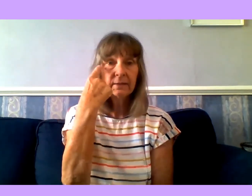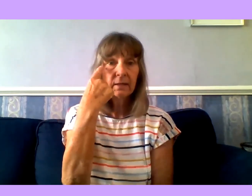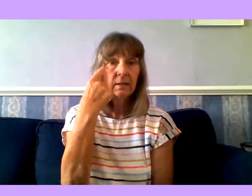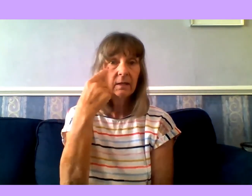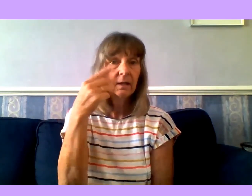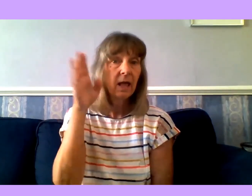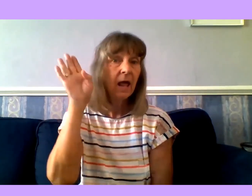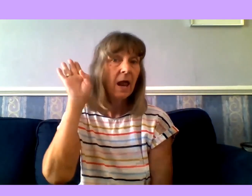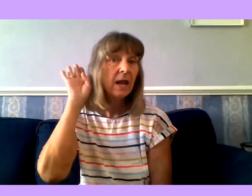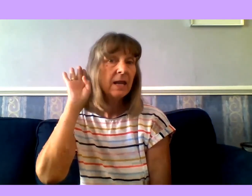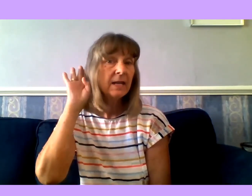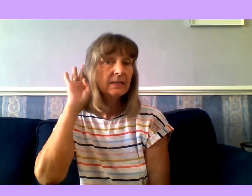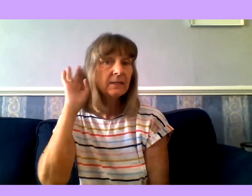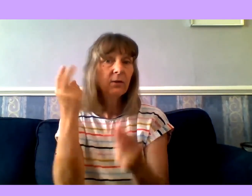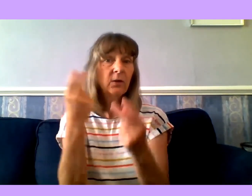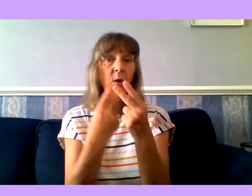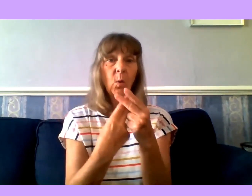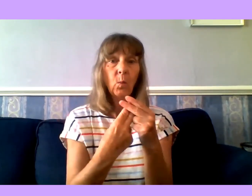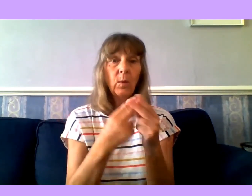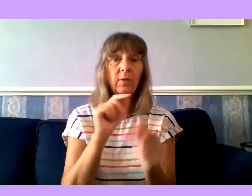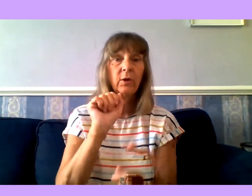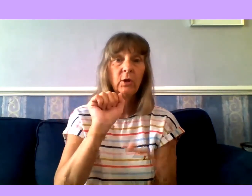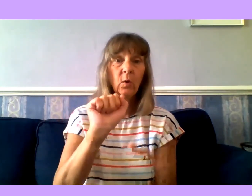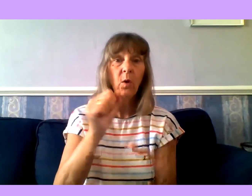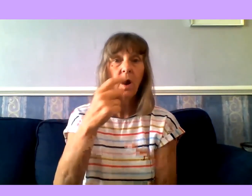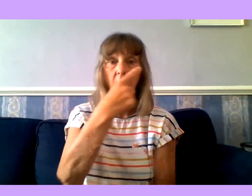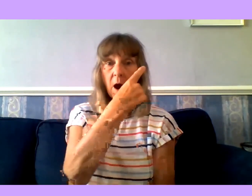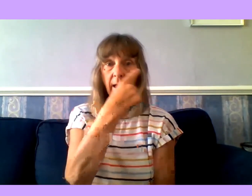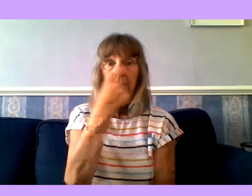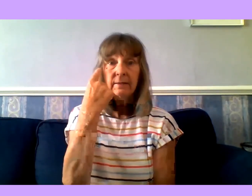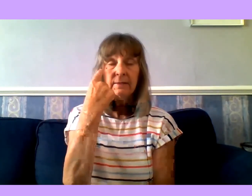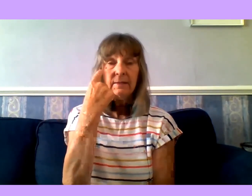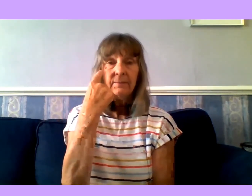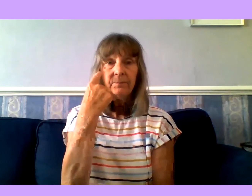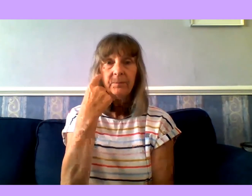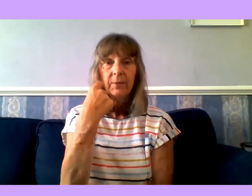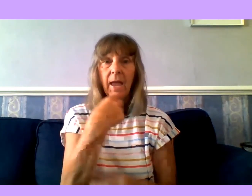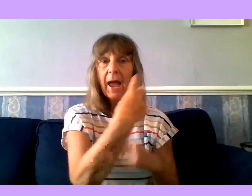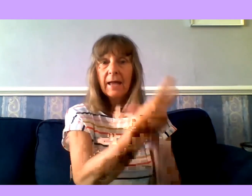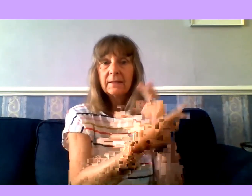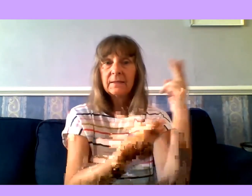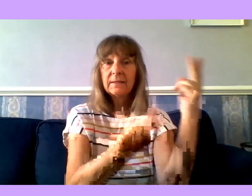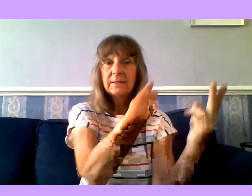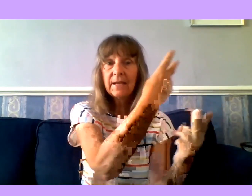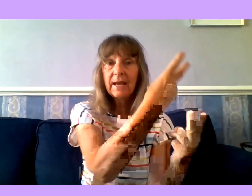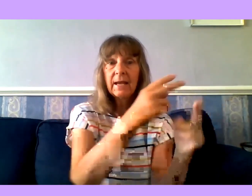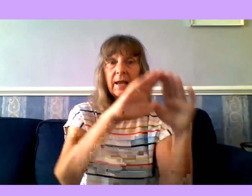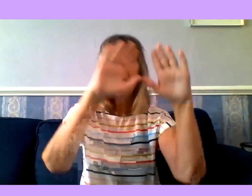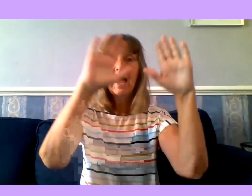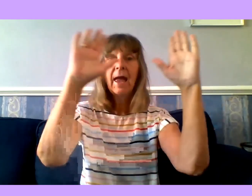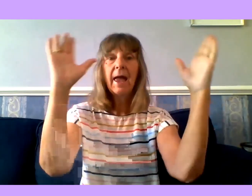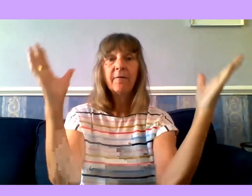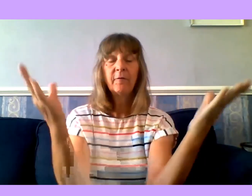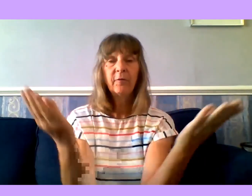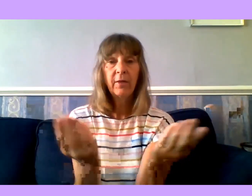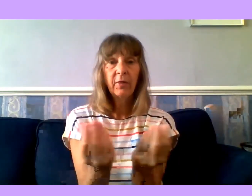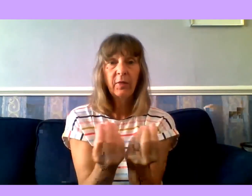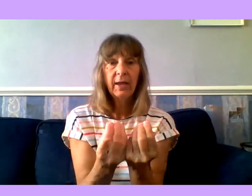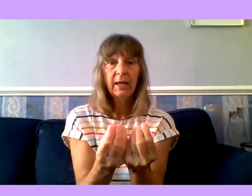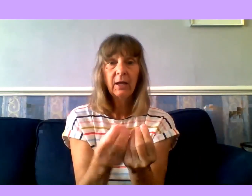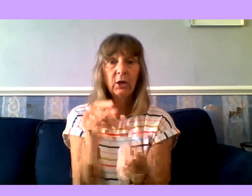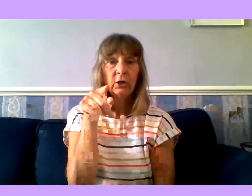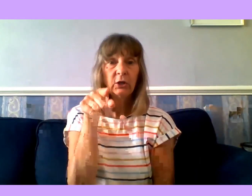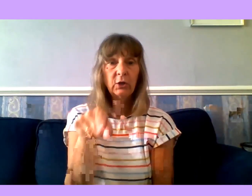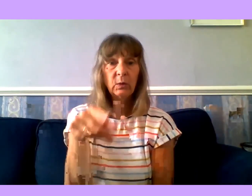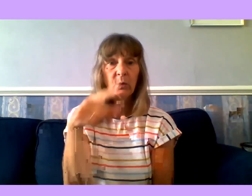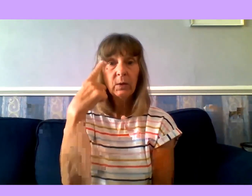eyes. Listen with your eyes. And sing